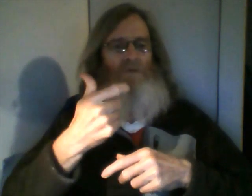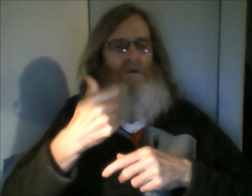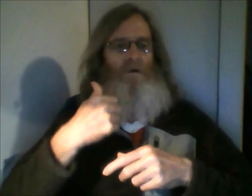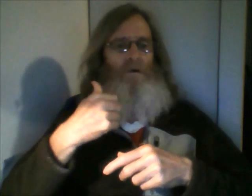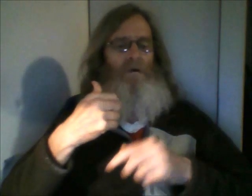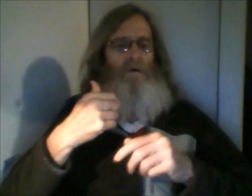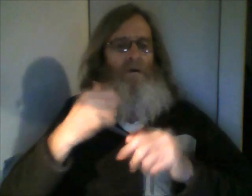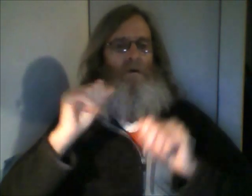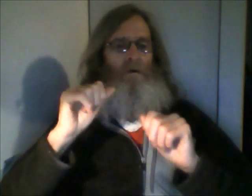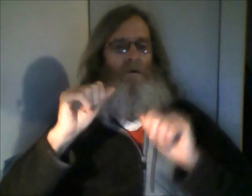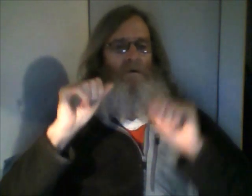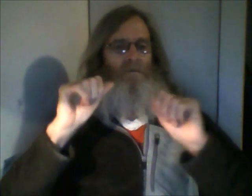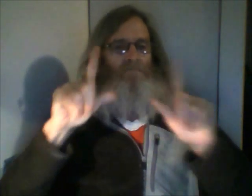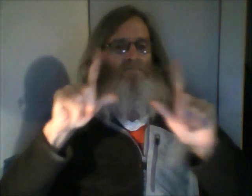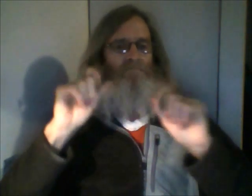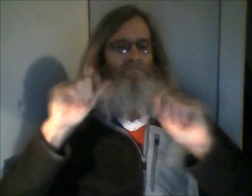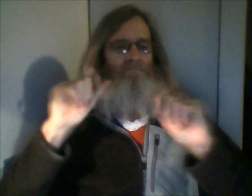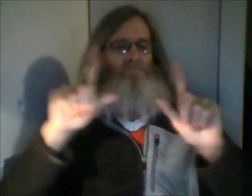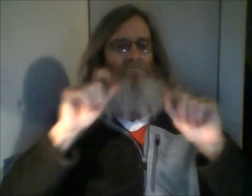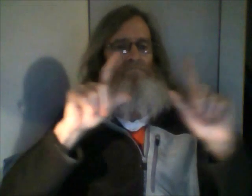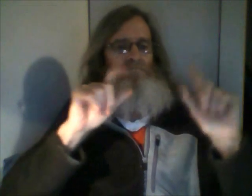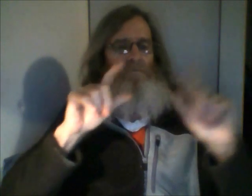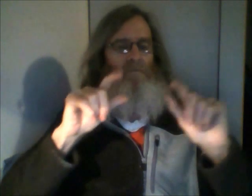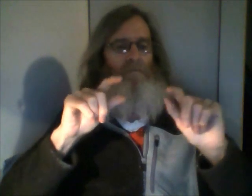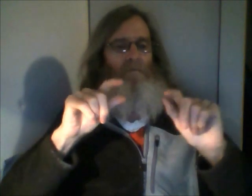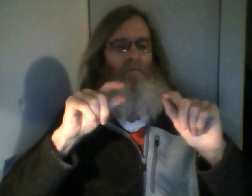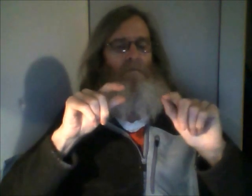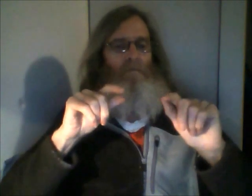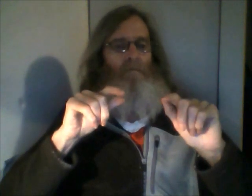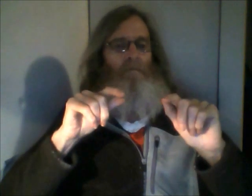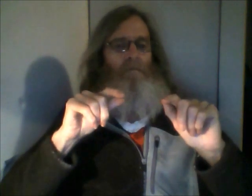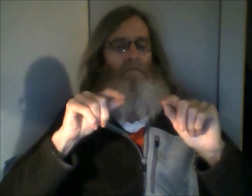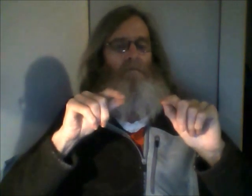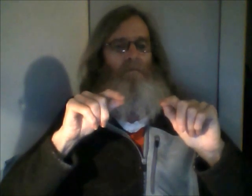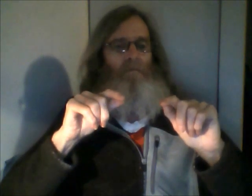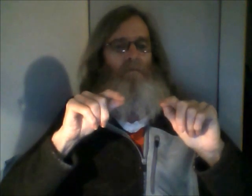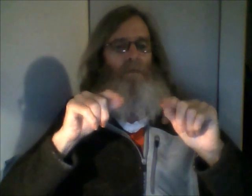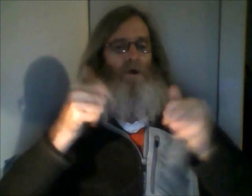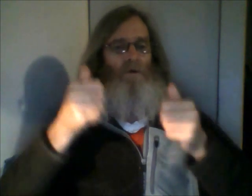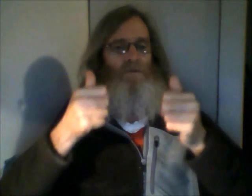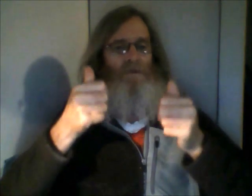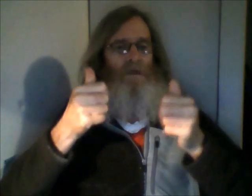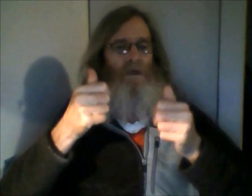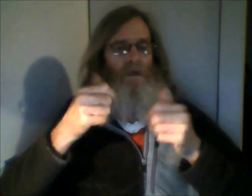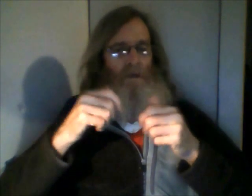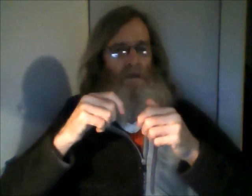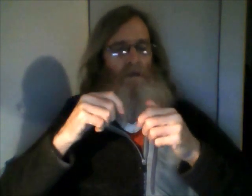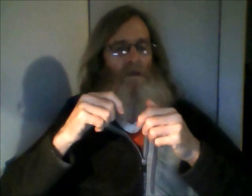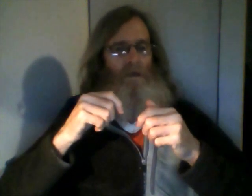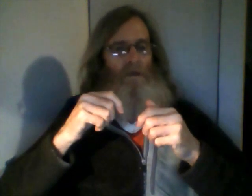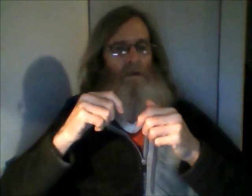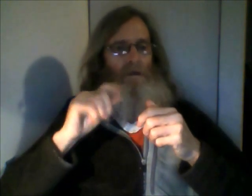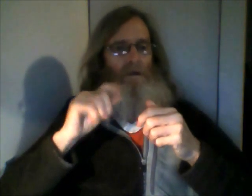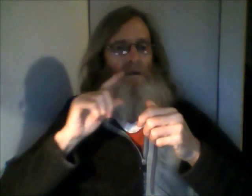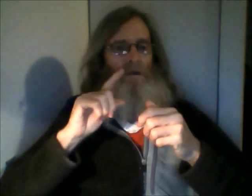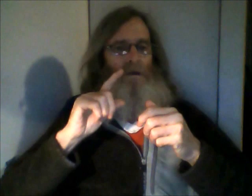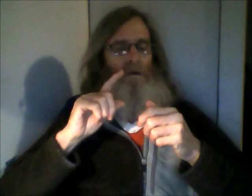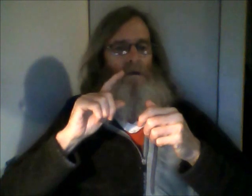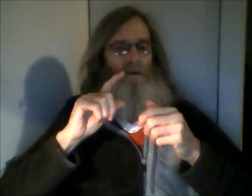Computer software translates these data into a geometric diagram of a customized bike frame. A cutting machine slices